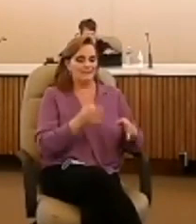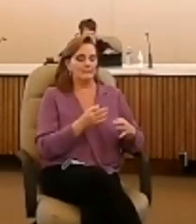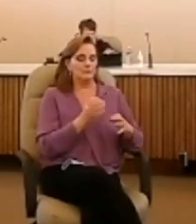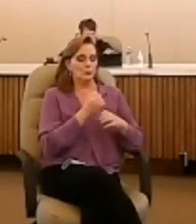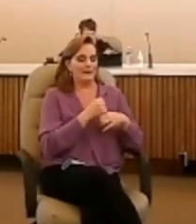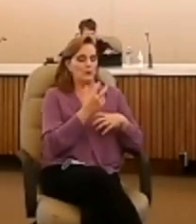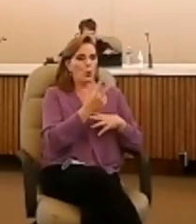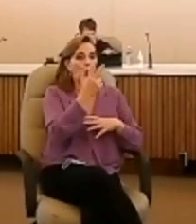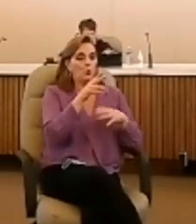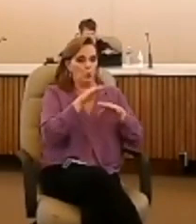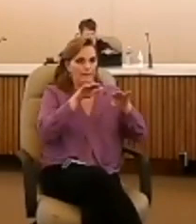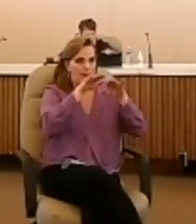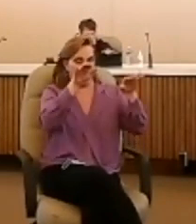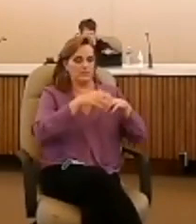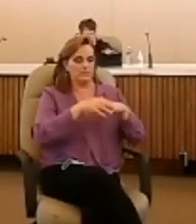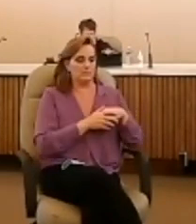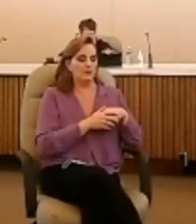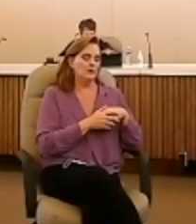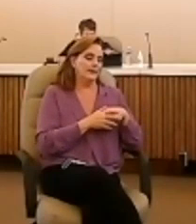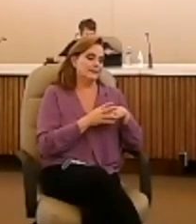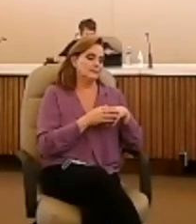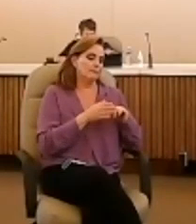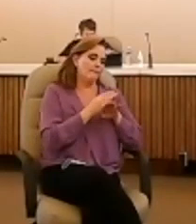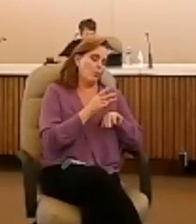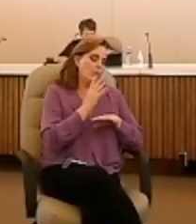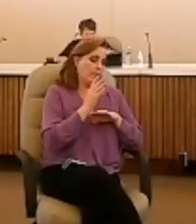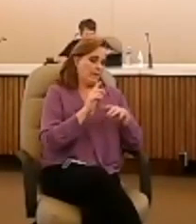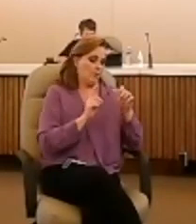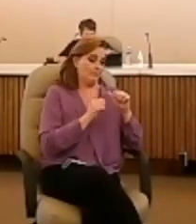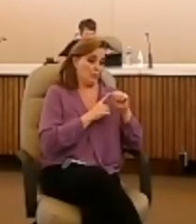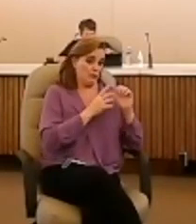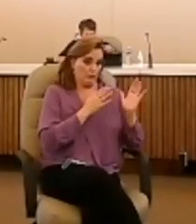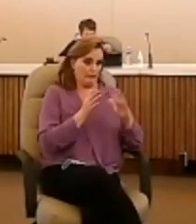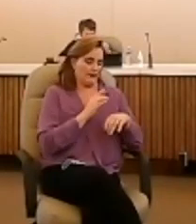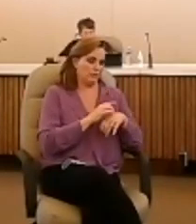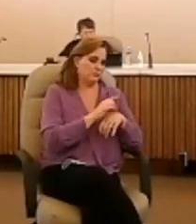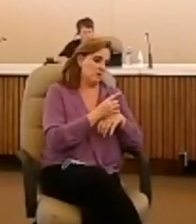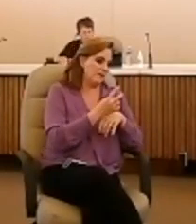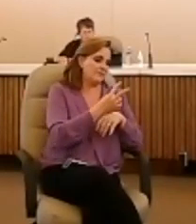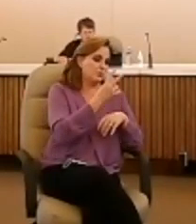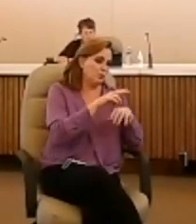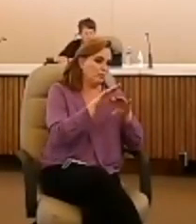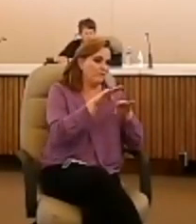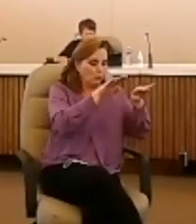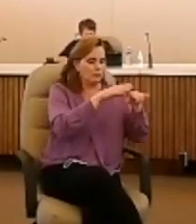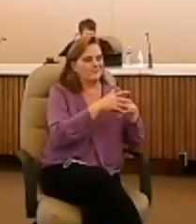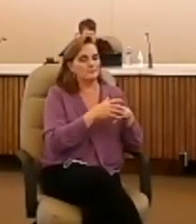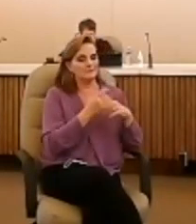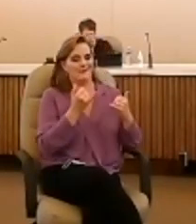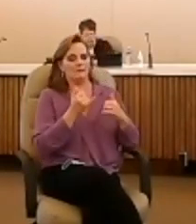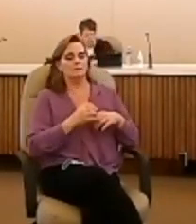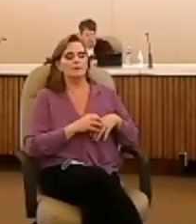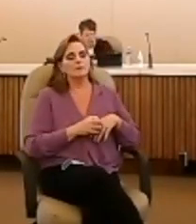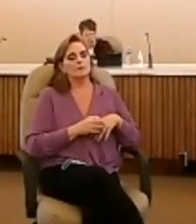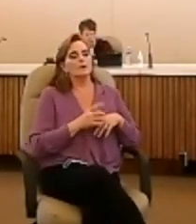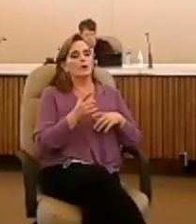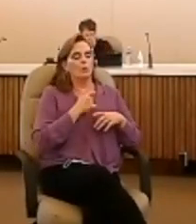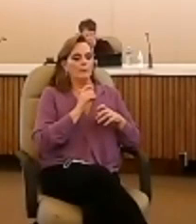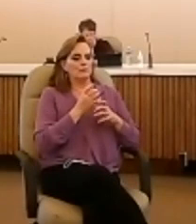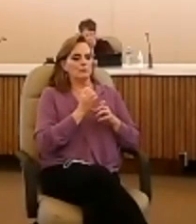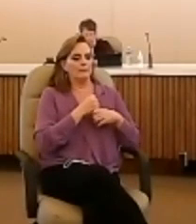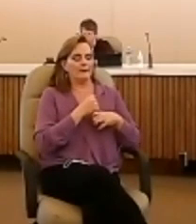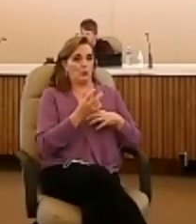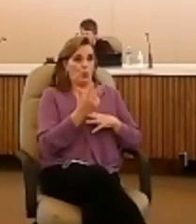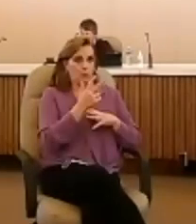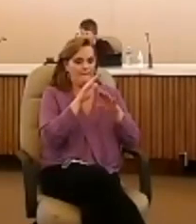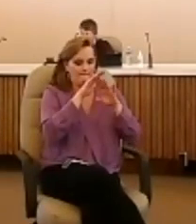opposed to the original one or two that we had originally looked at. However, to kind of reduce the impacts to the